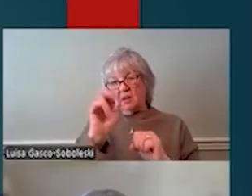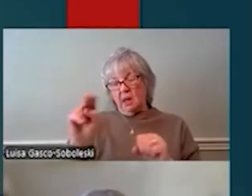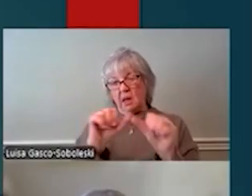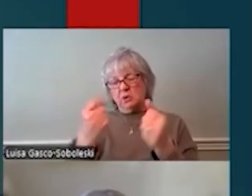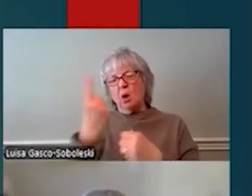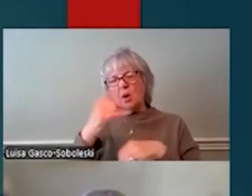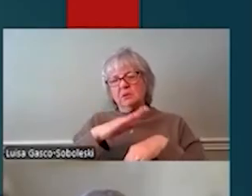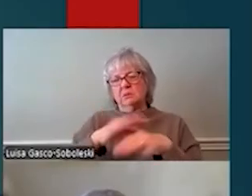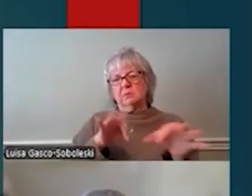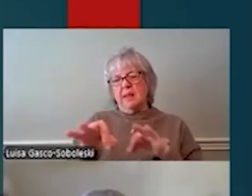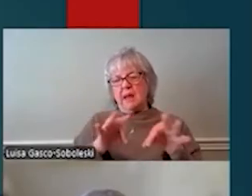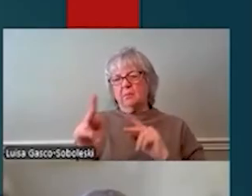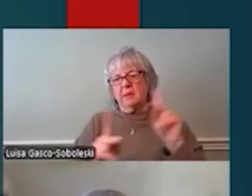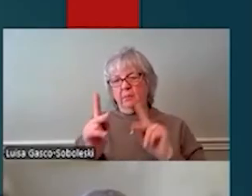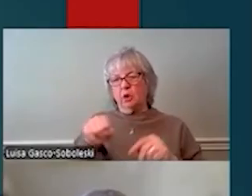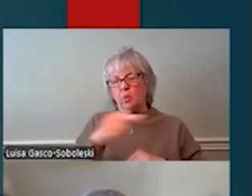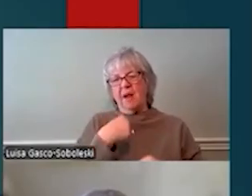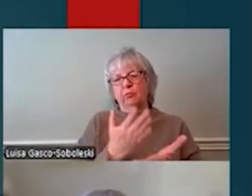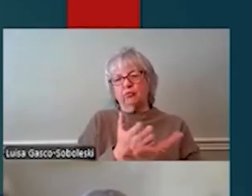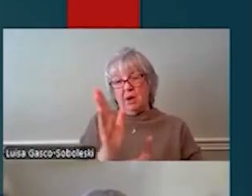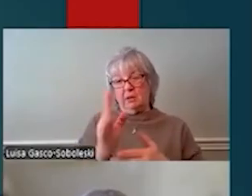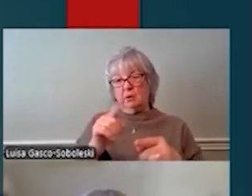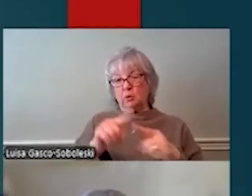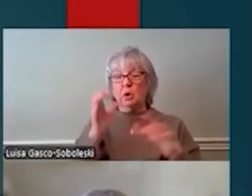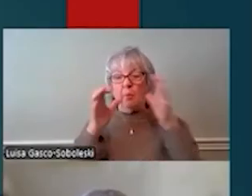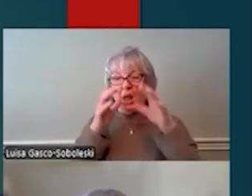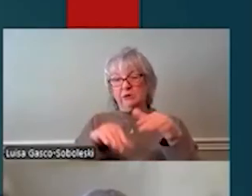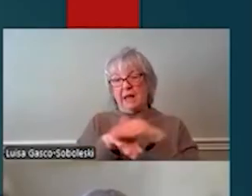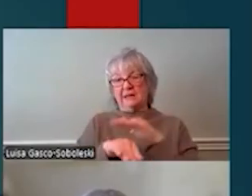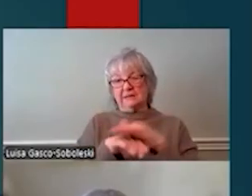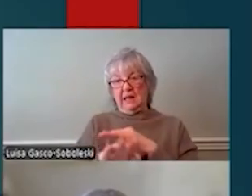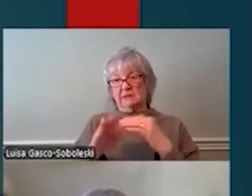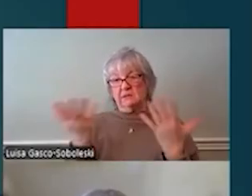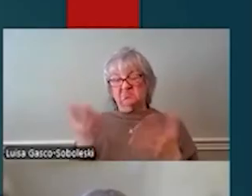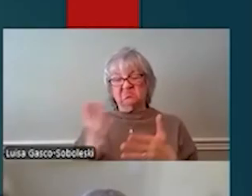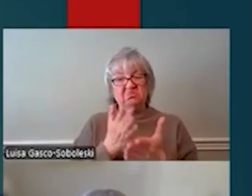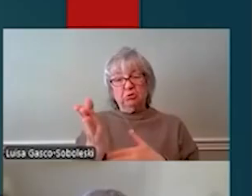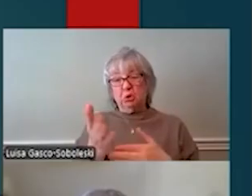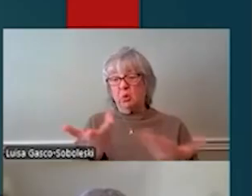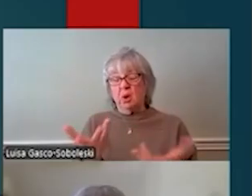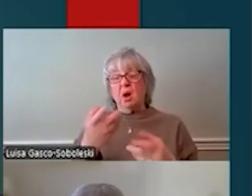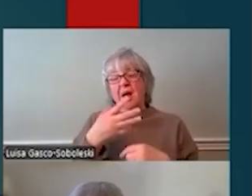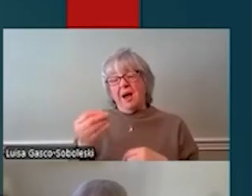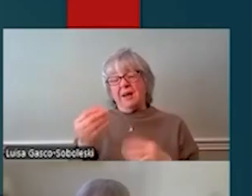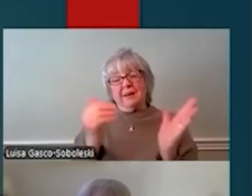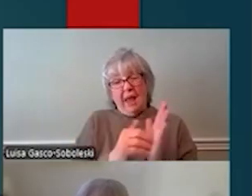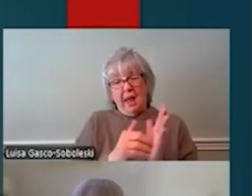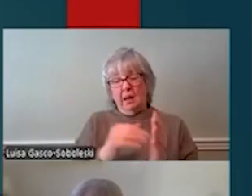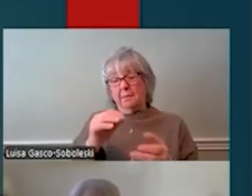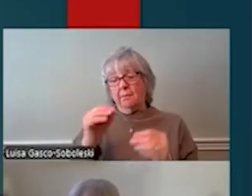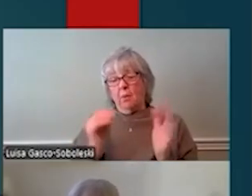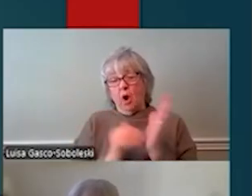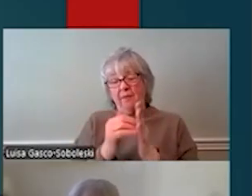a complaint regarding accessibility. And you're able to then explain to people that you have the right to have communication